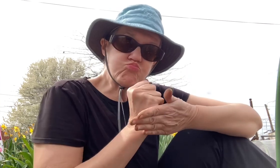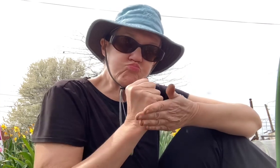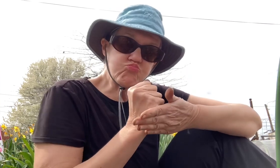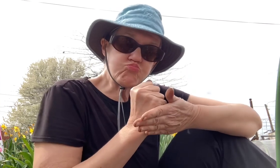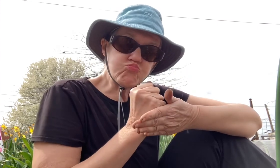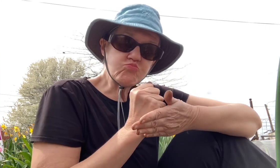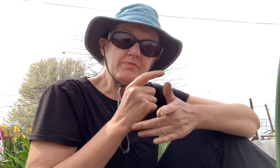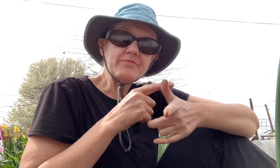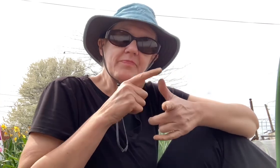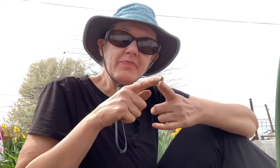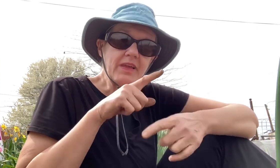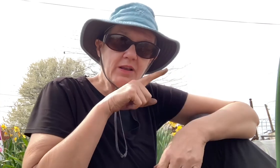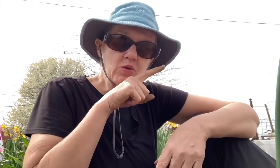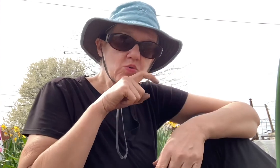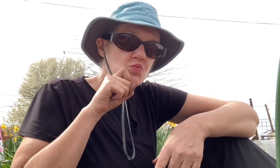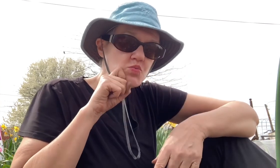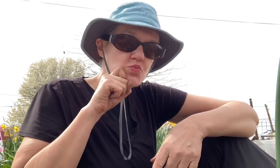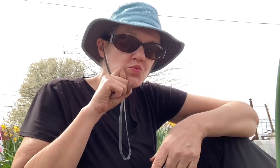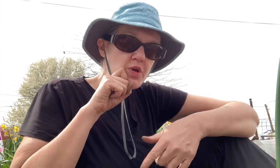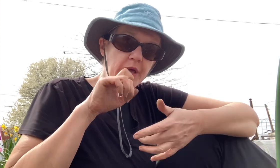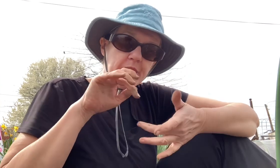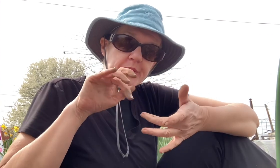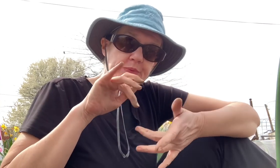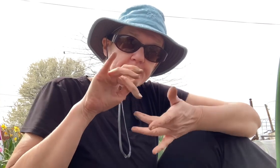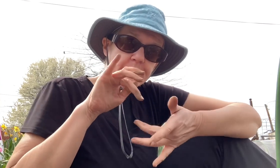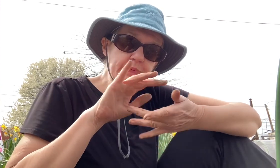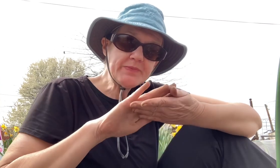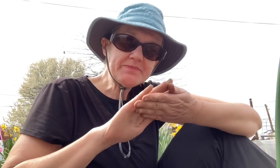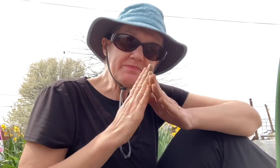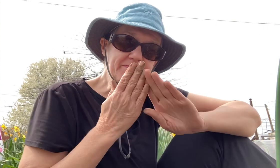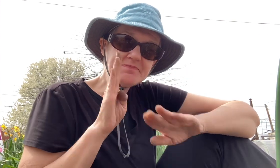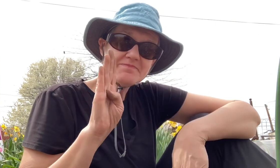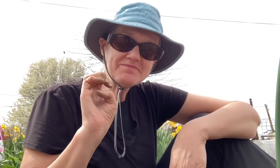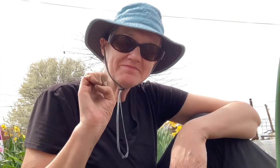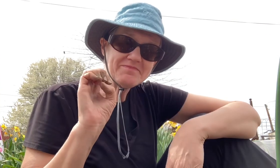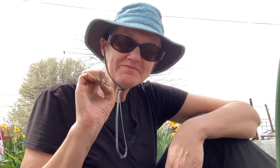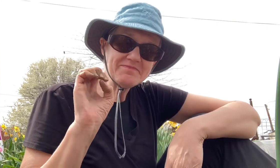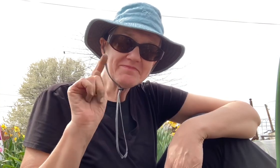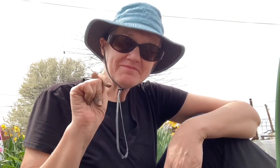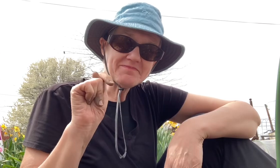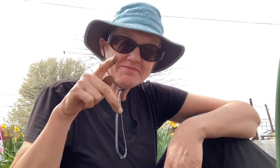shred, dehydrate, then turn into beet powder.